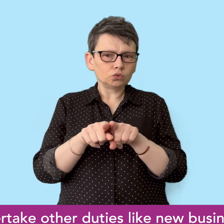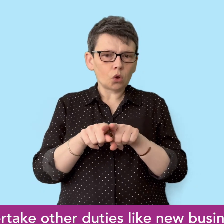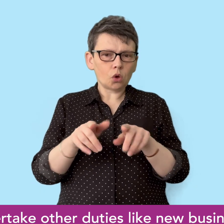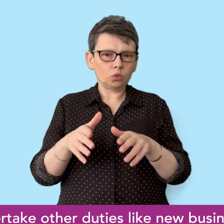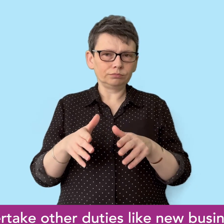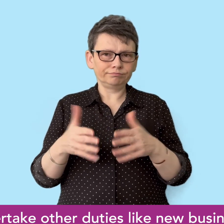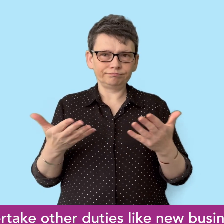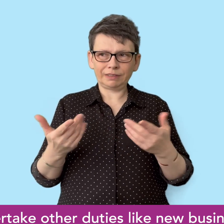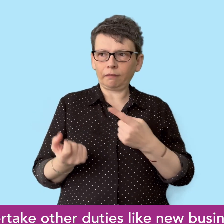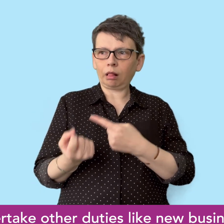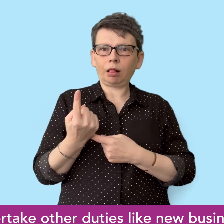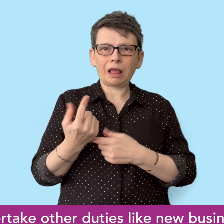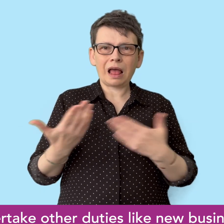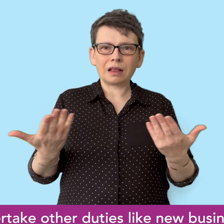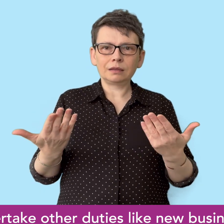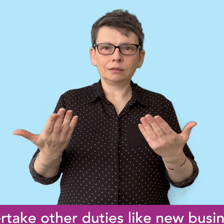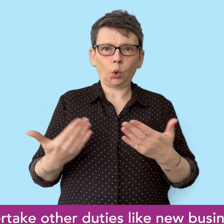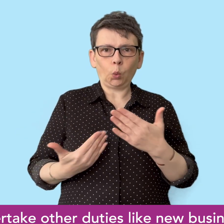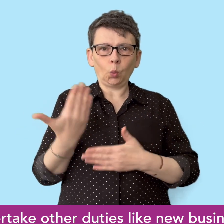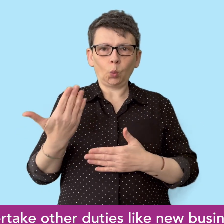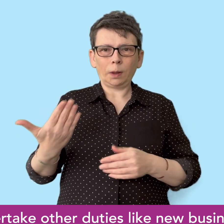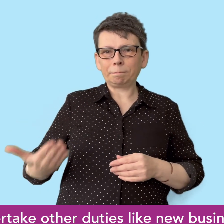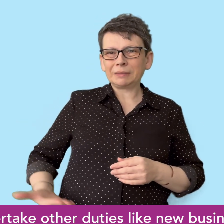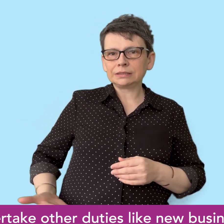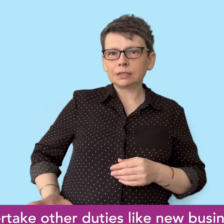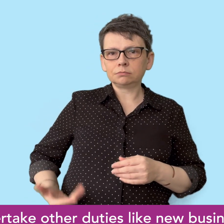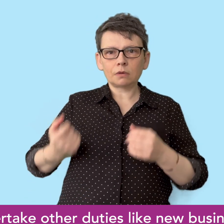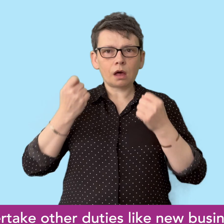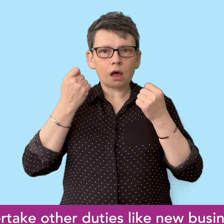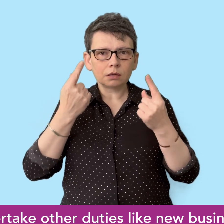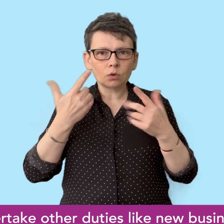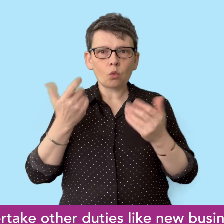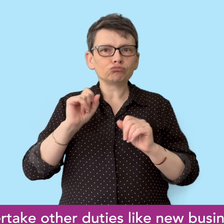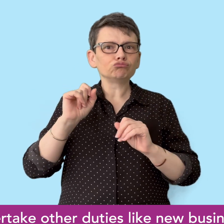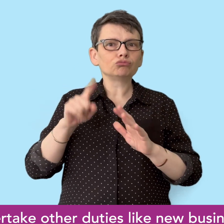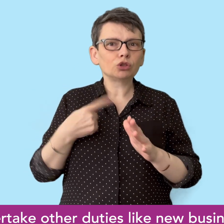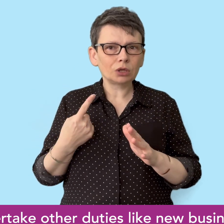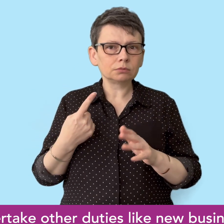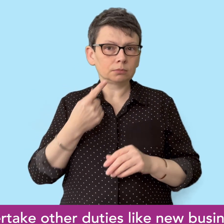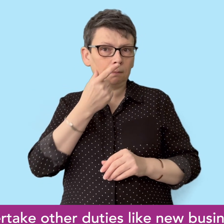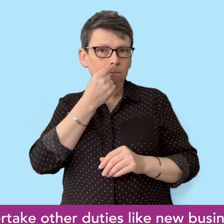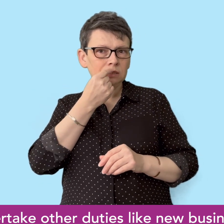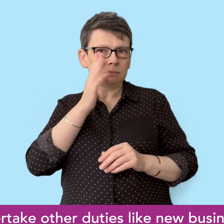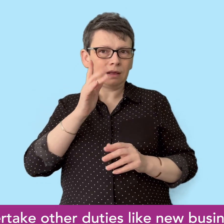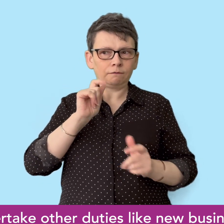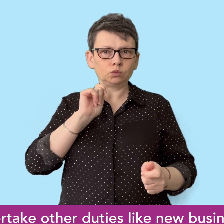Undertake other duties like new business ideas or projects and get involved with them.